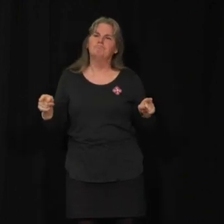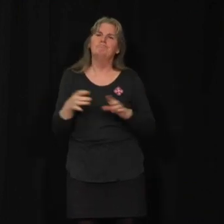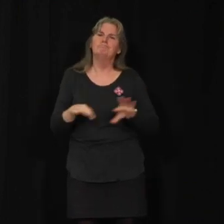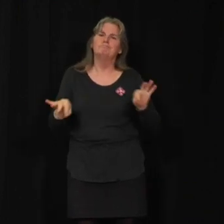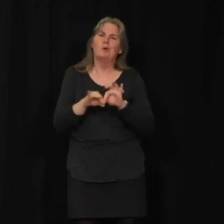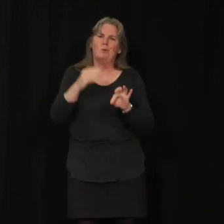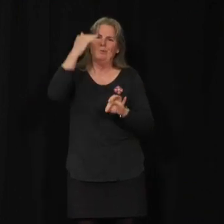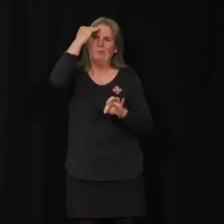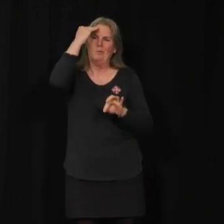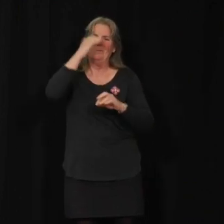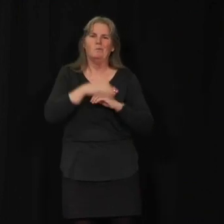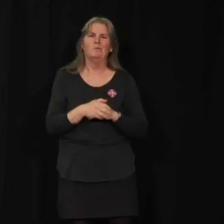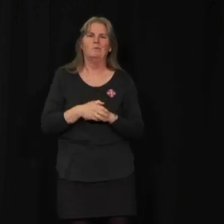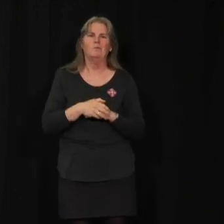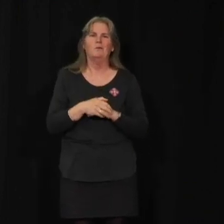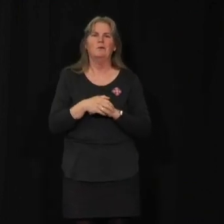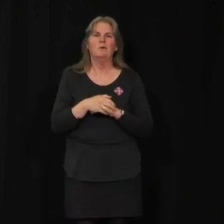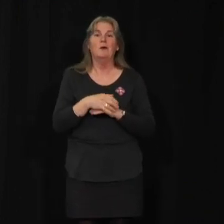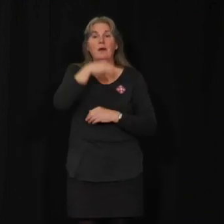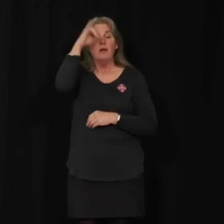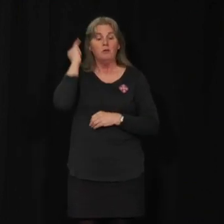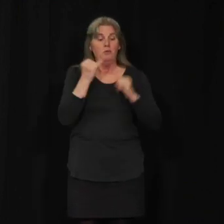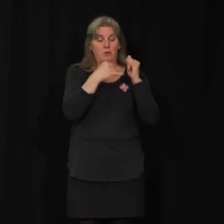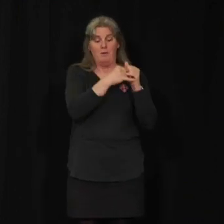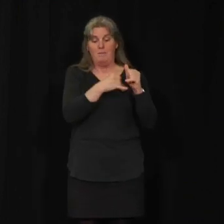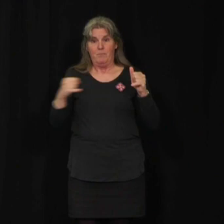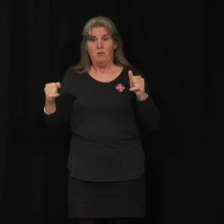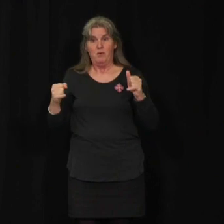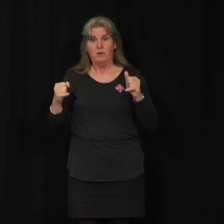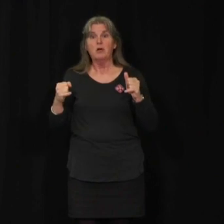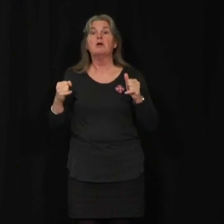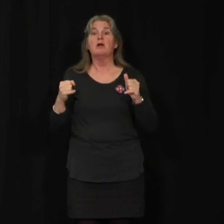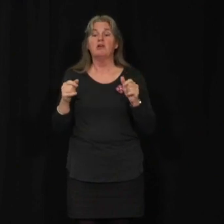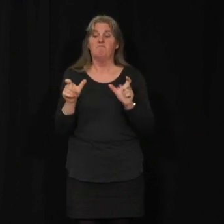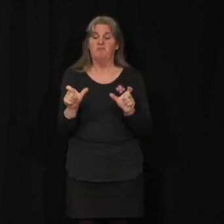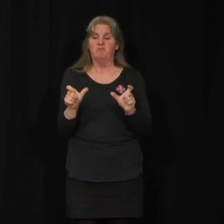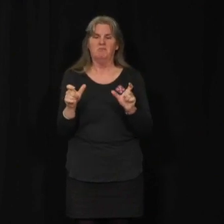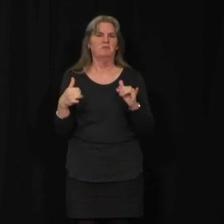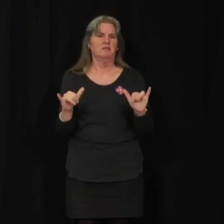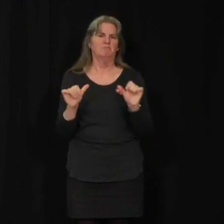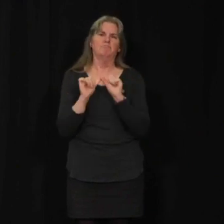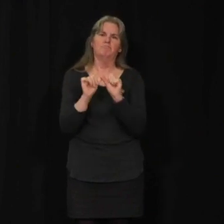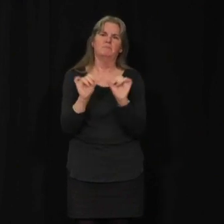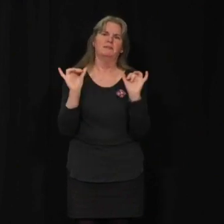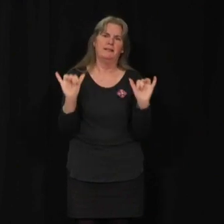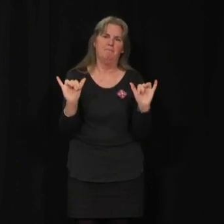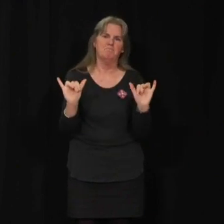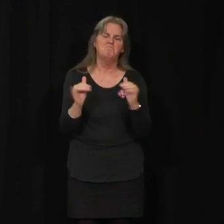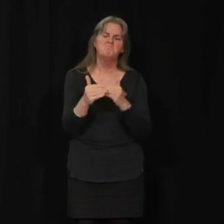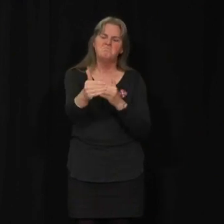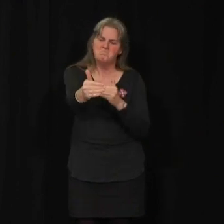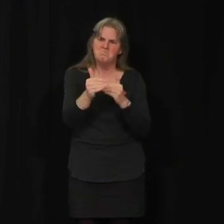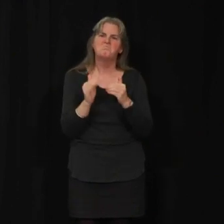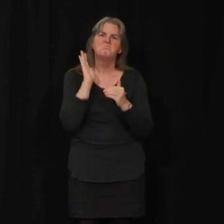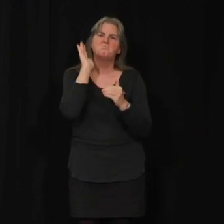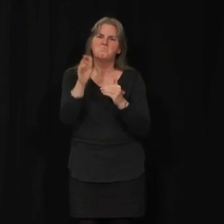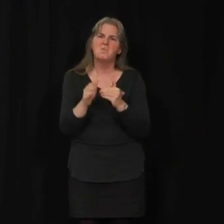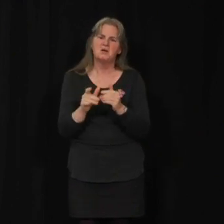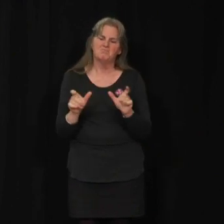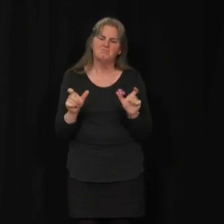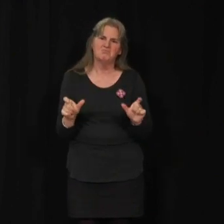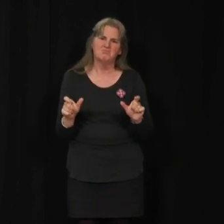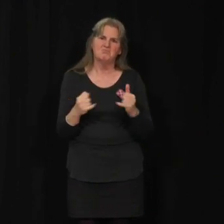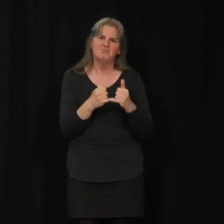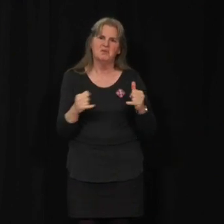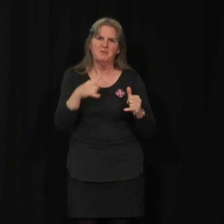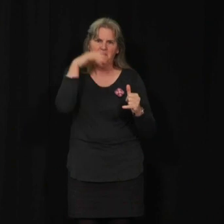control restrictions continue, and as I've mentioned, we expect that these will continue for some time still. I have spoken